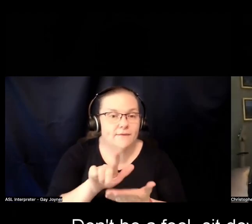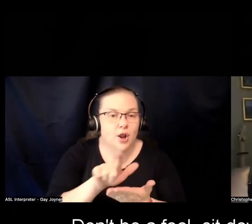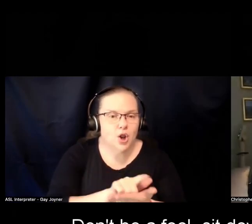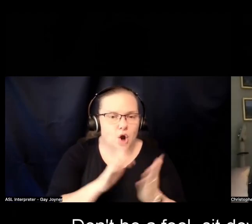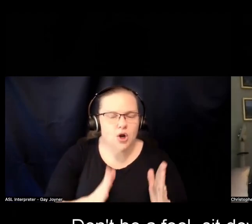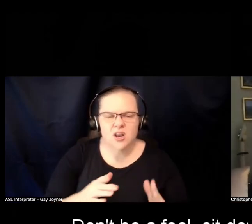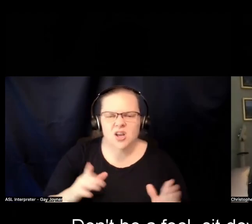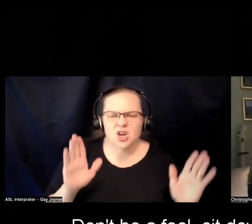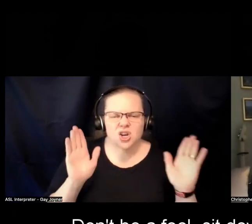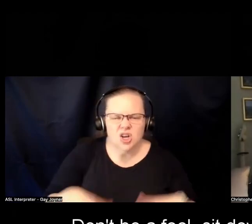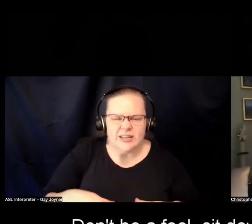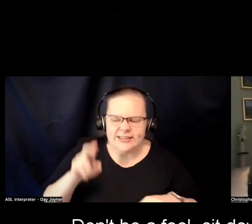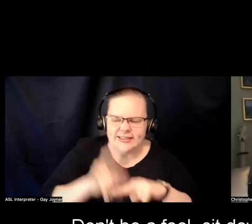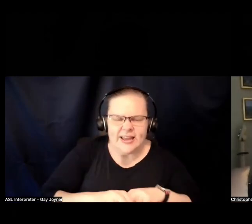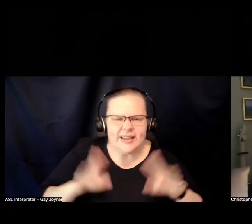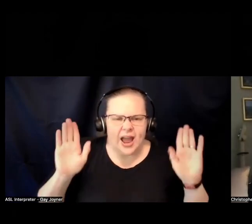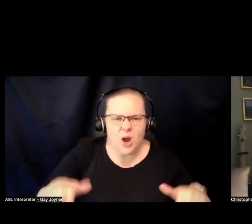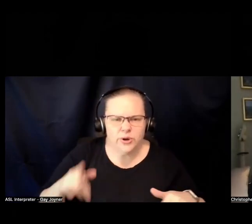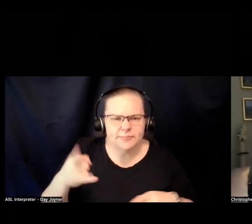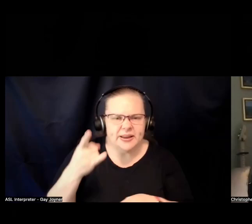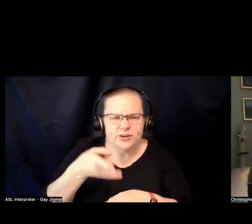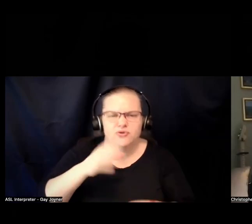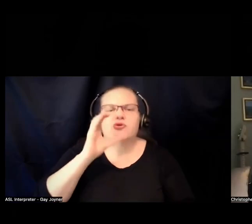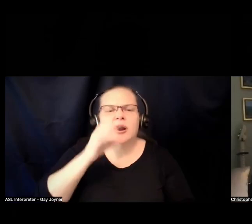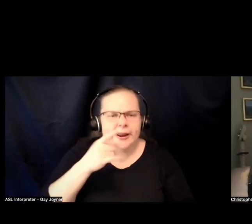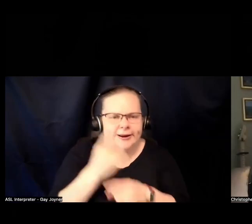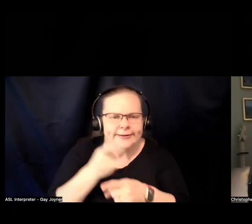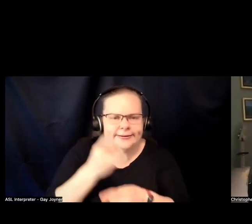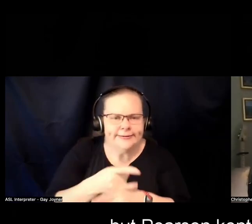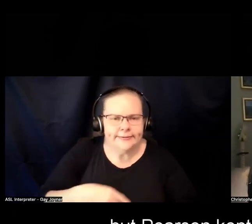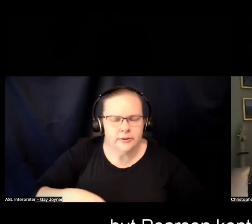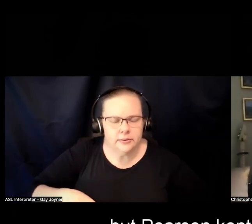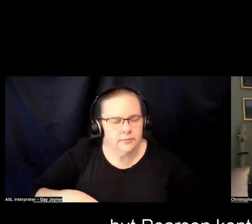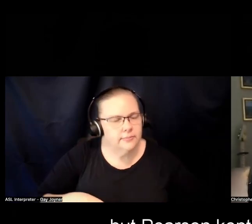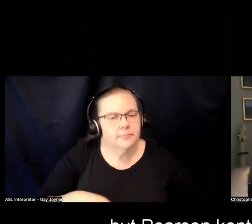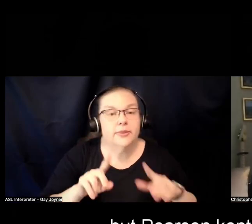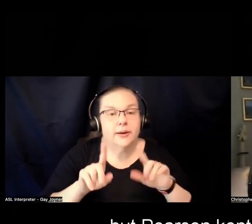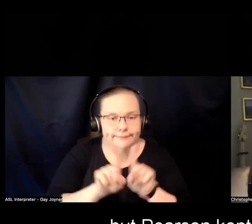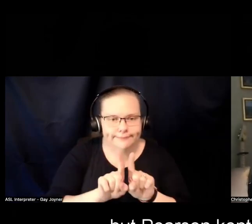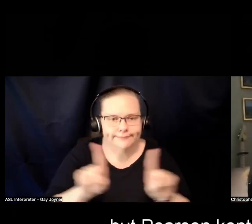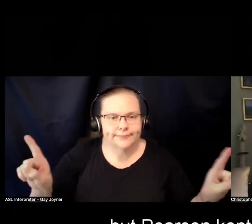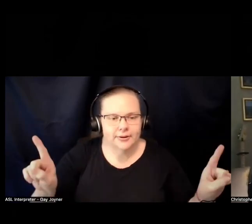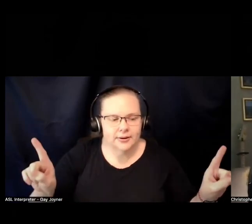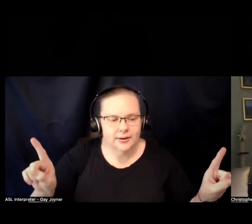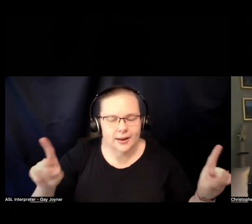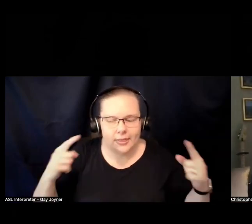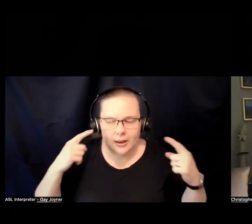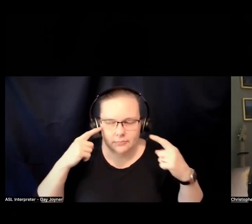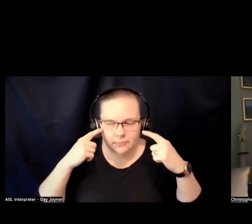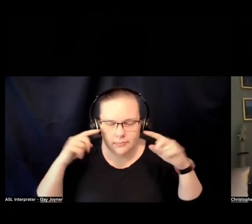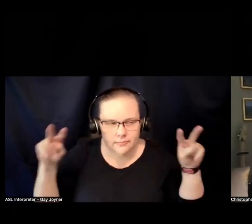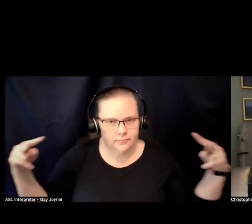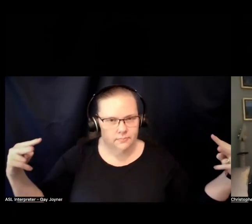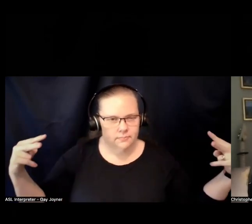Don't be a fool. Sit down. Can't you see he's been drinking? The two men retreated, but Pearson kept a wary eye on the senator, who